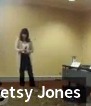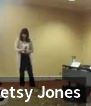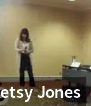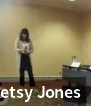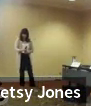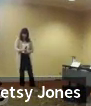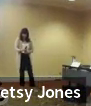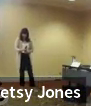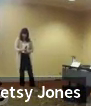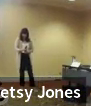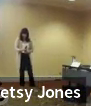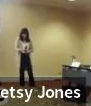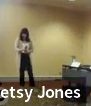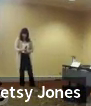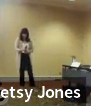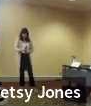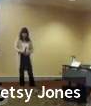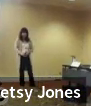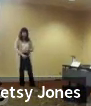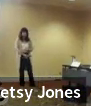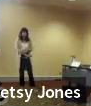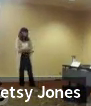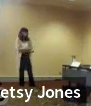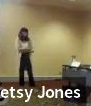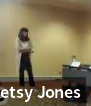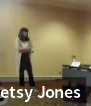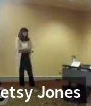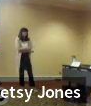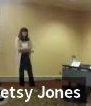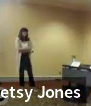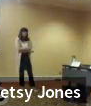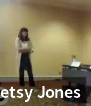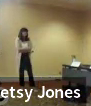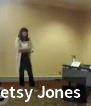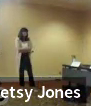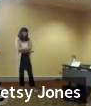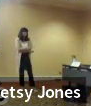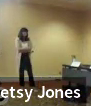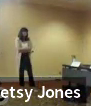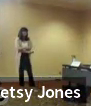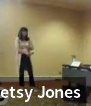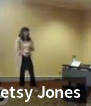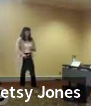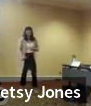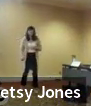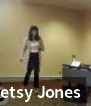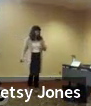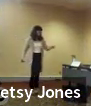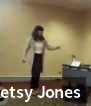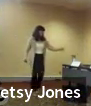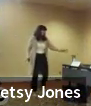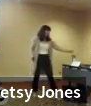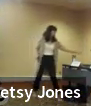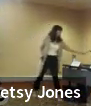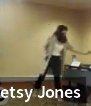I'm gonna loop it under 5 for the sake of speed. So if you click number 5, the actual answer I have there